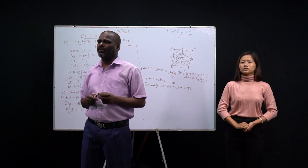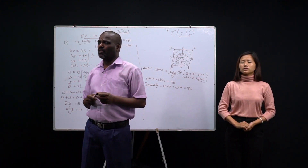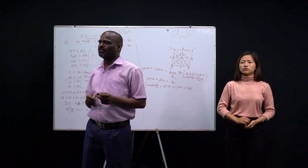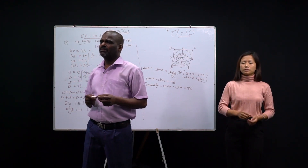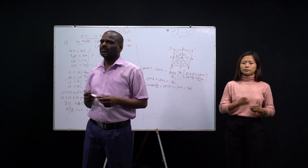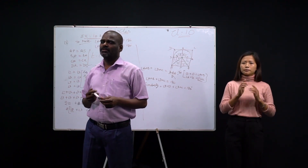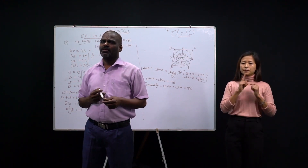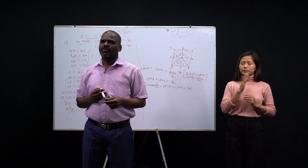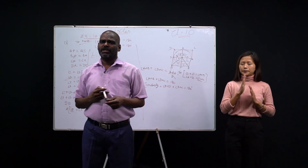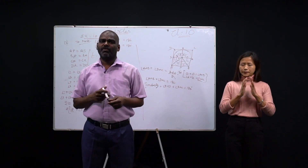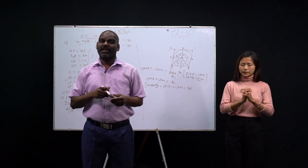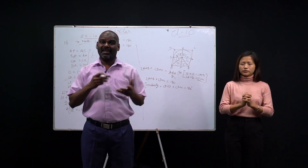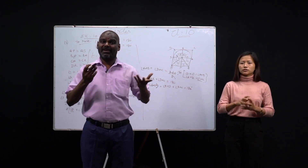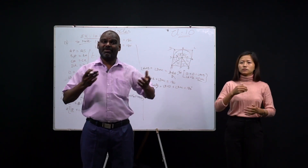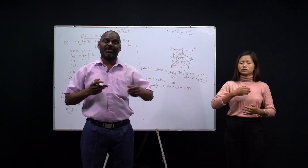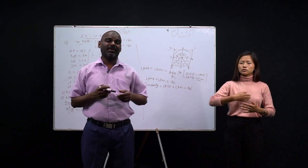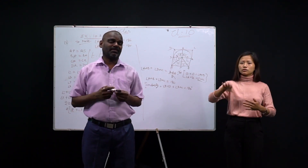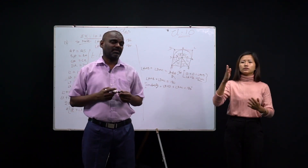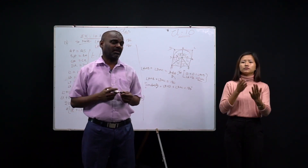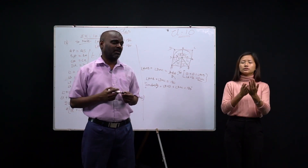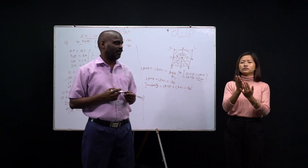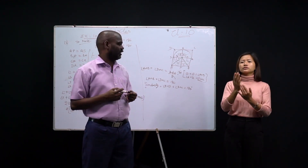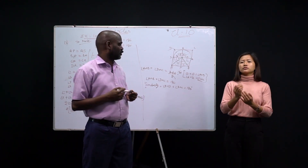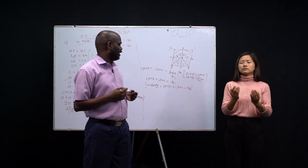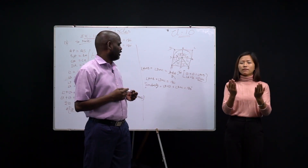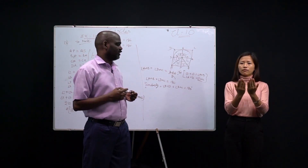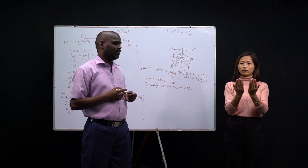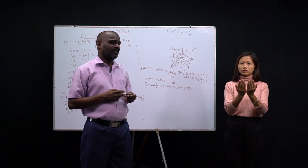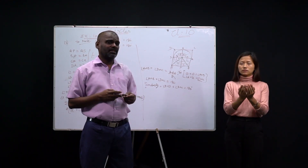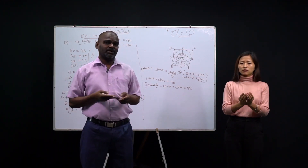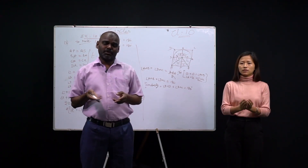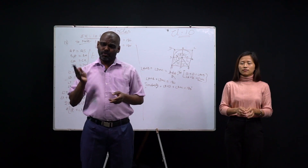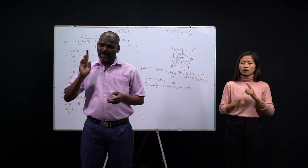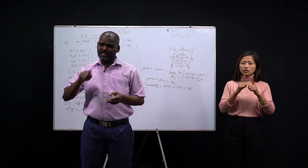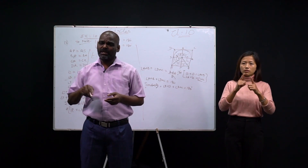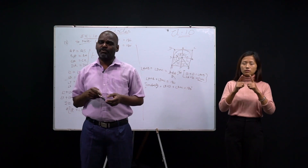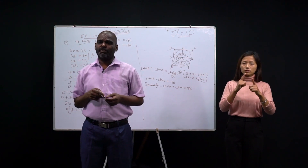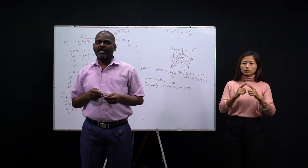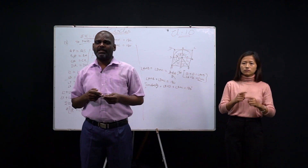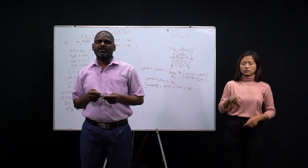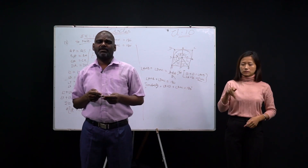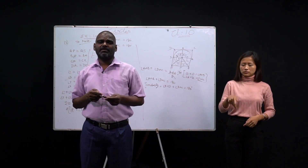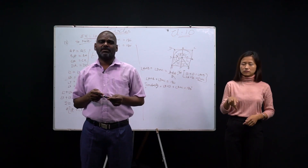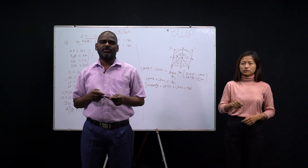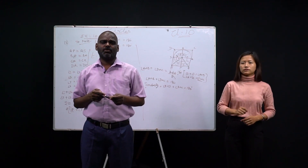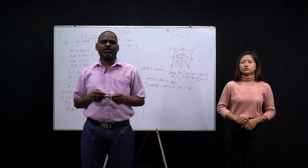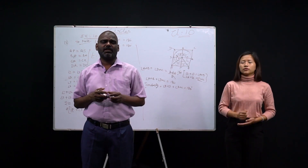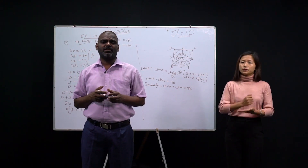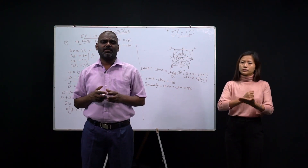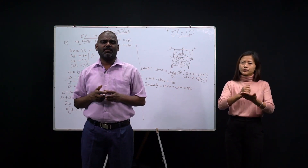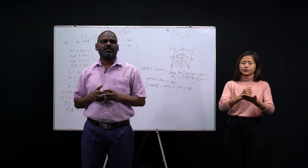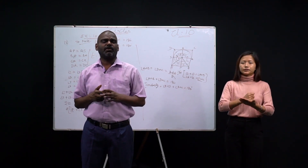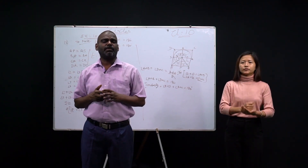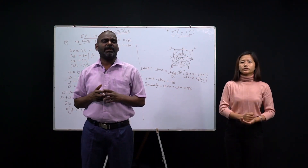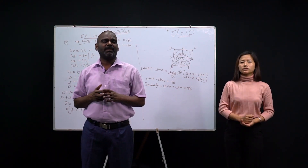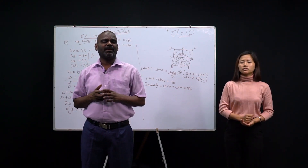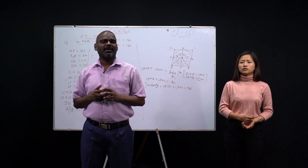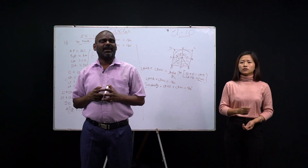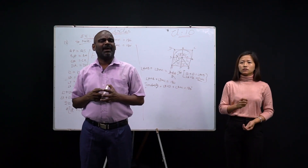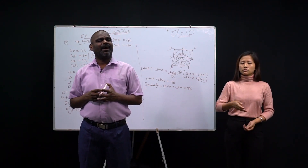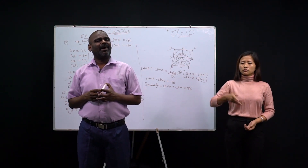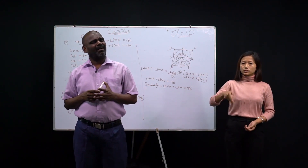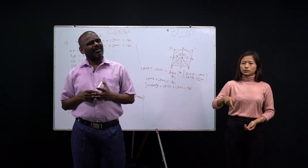the notes, whatever I have given, explain. Today itself you practice, so that it will